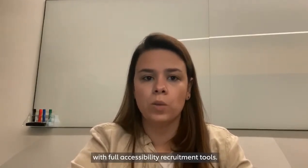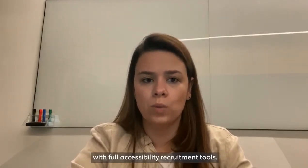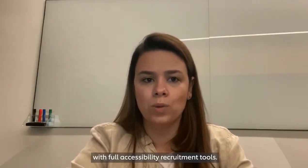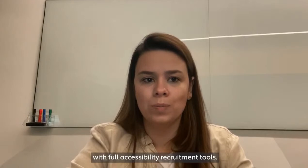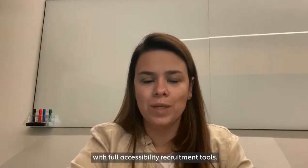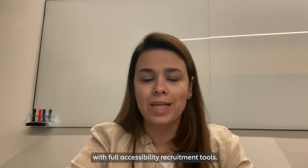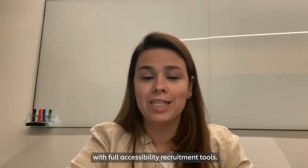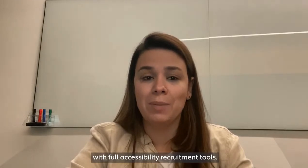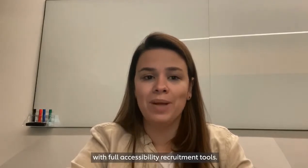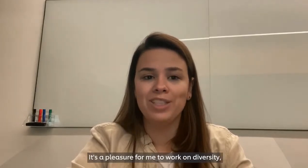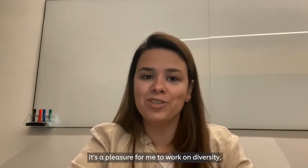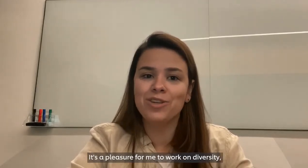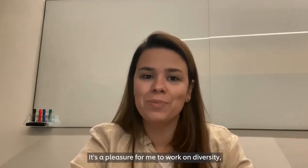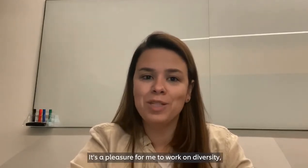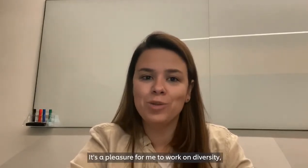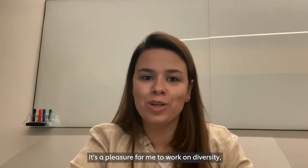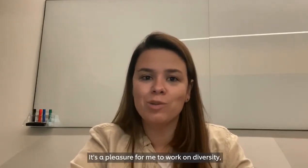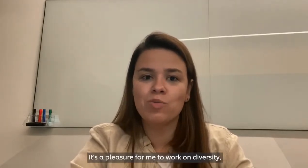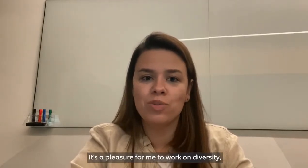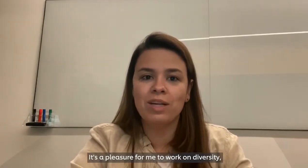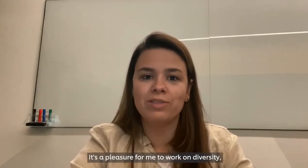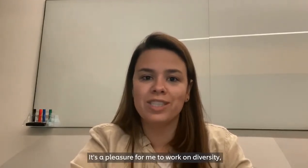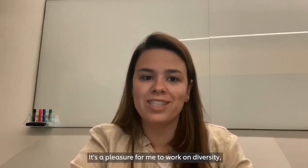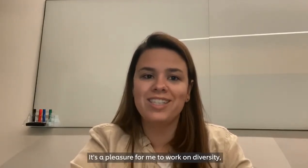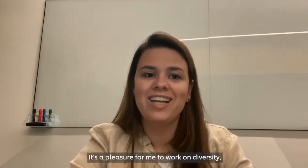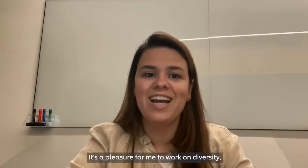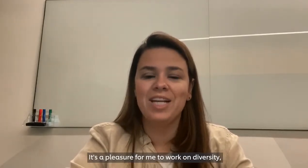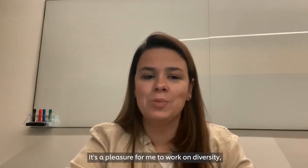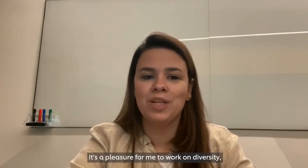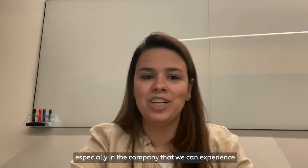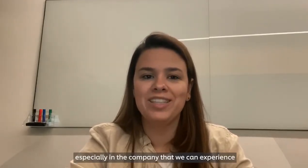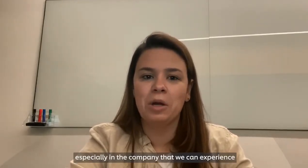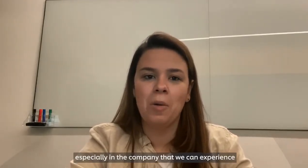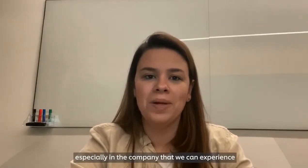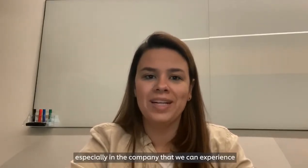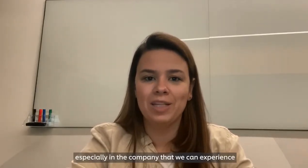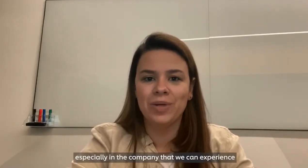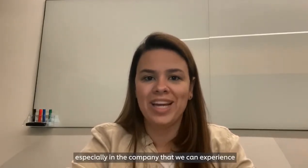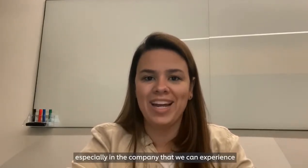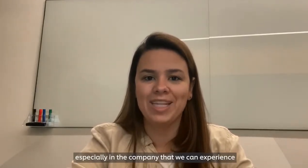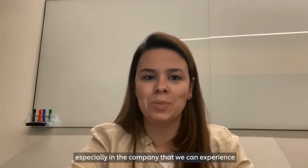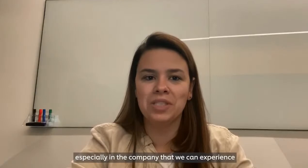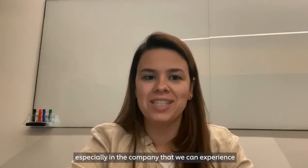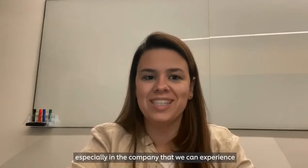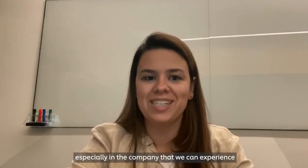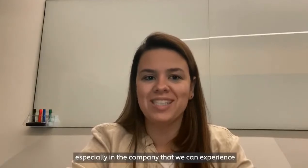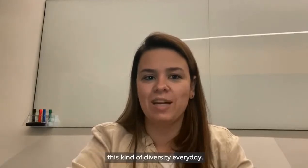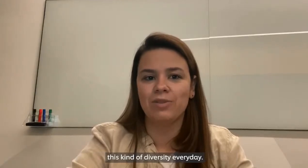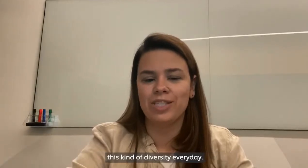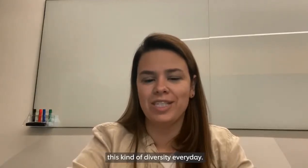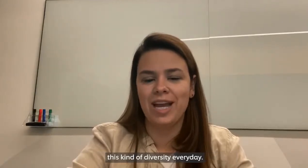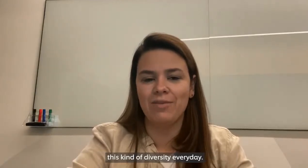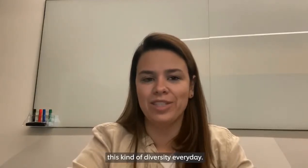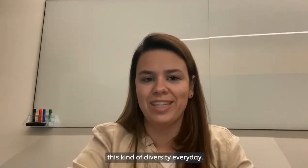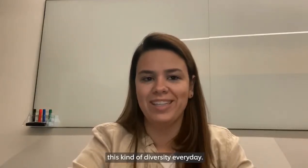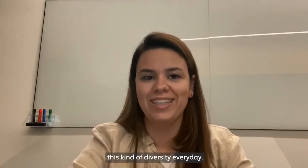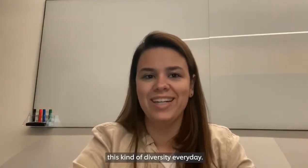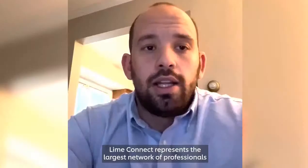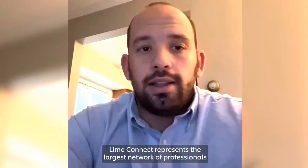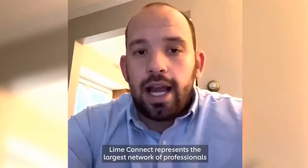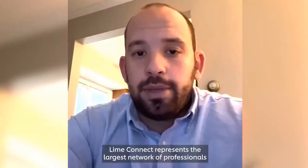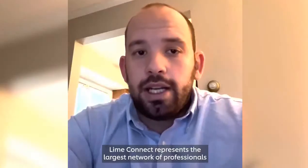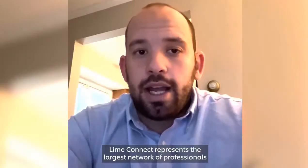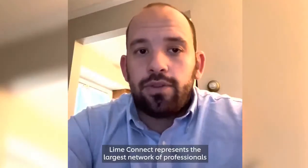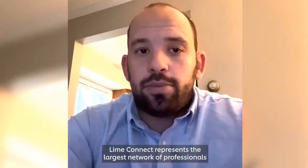accessibility recruitment tools. It's a pleasure for me to work with diversity, and especially in a company that we can experience this diversity every